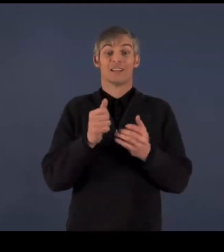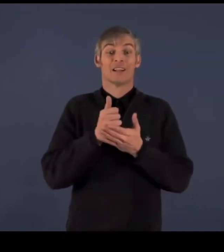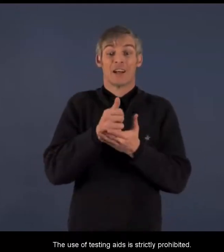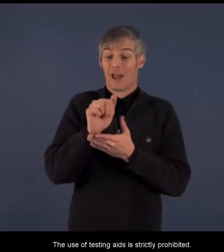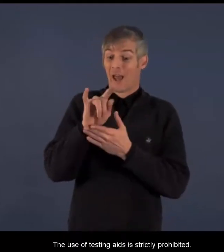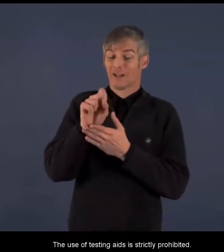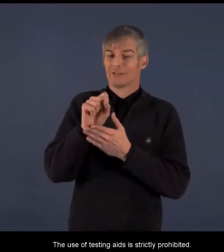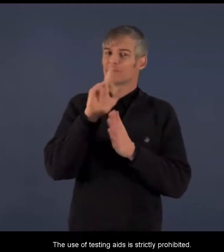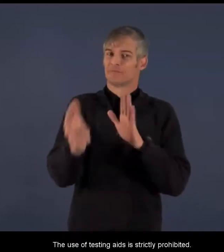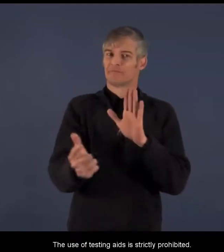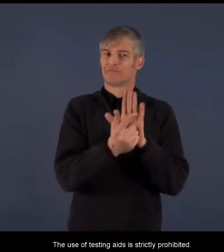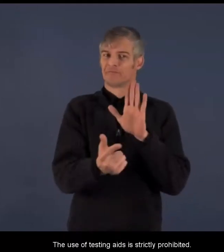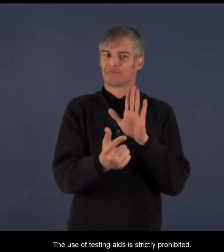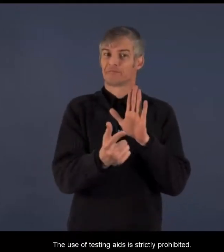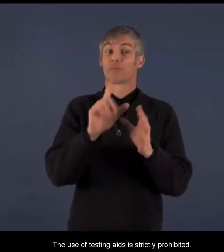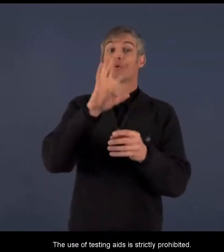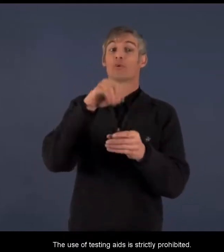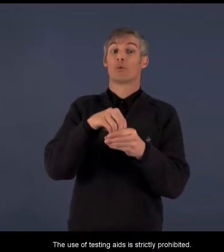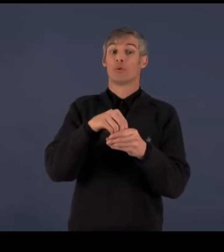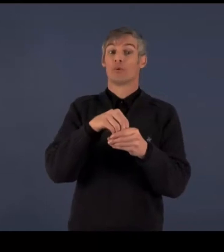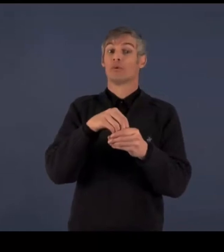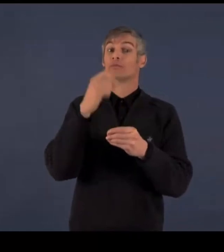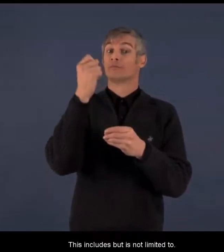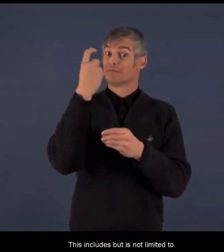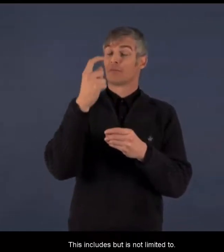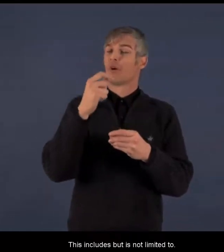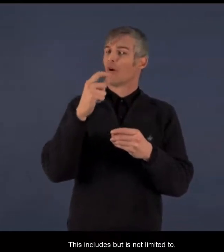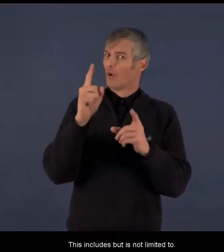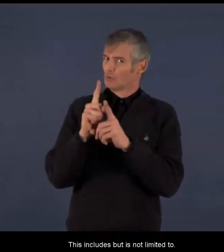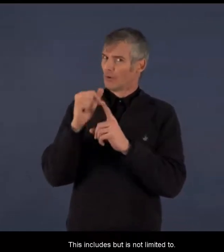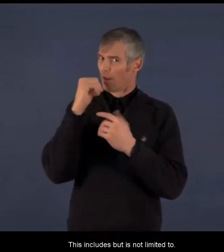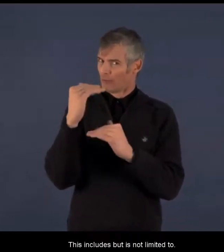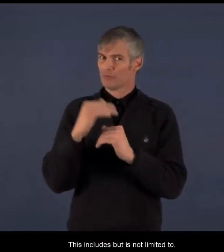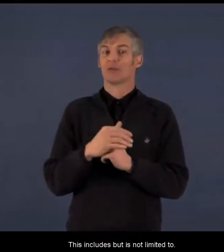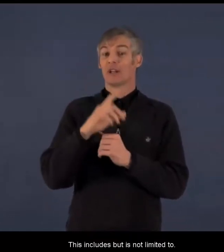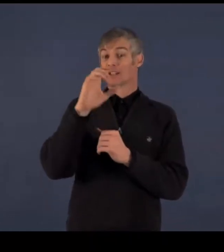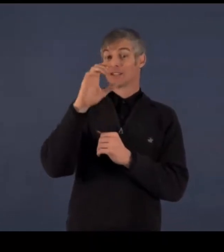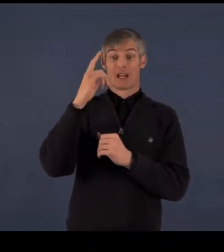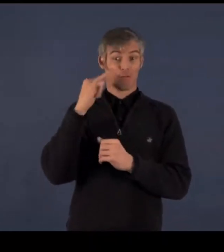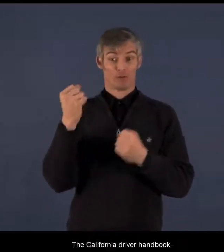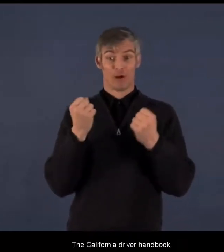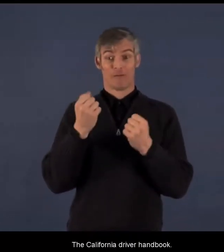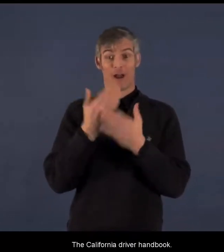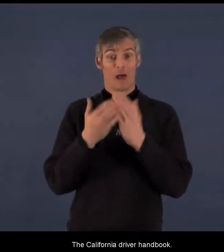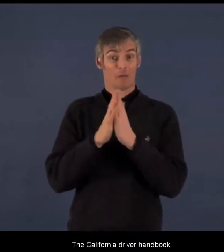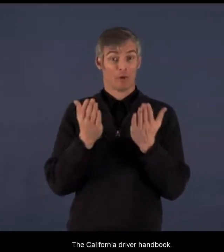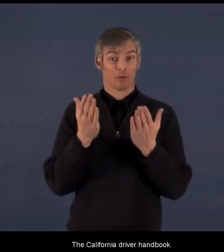The use of testing aids is strictly prohibited. This includes, but is not limited to, the California Driver